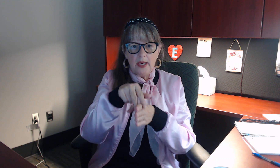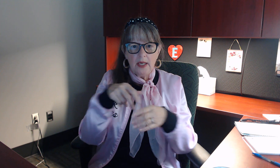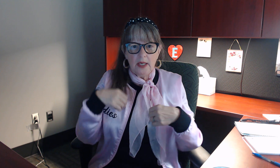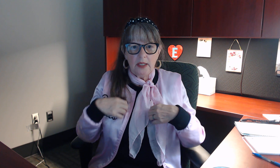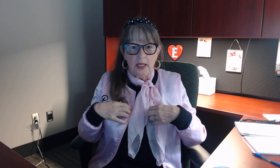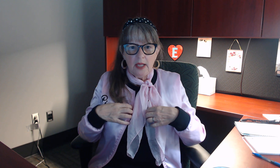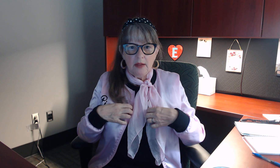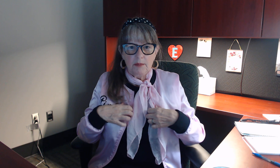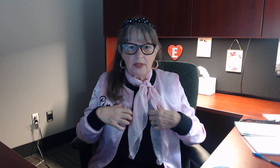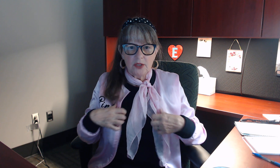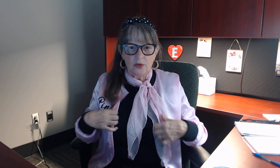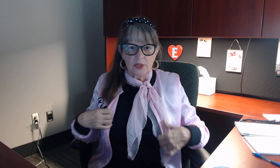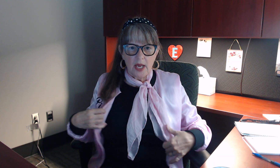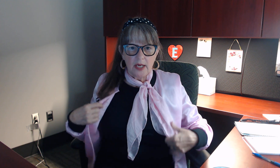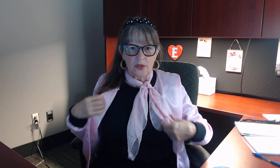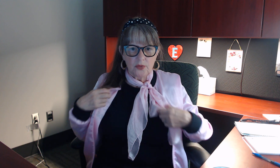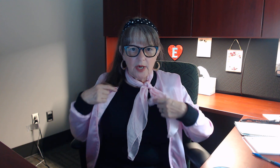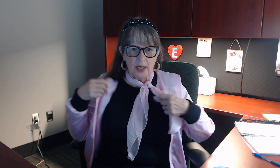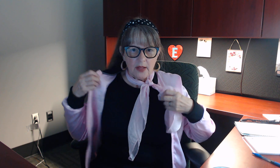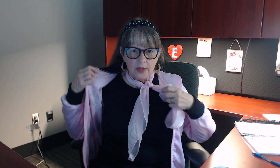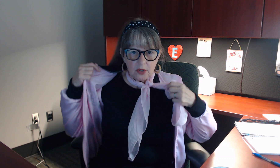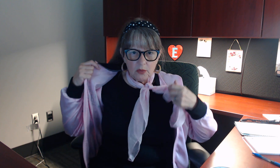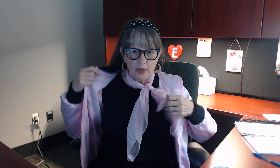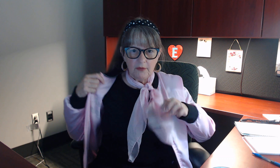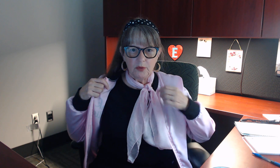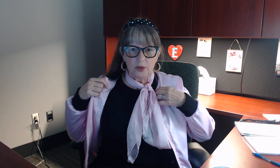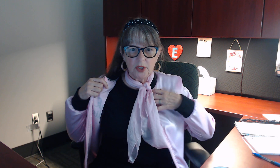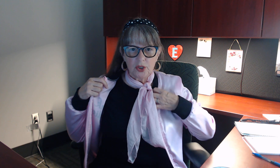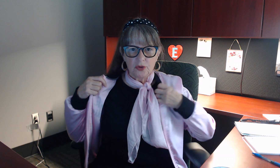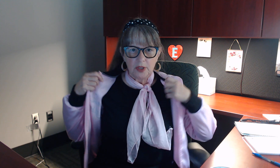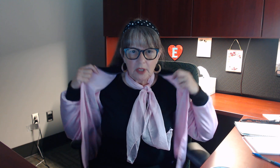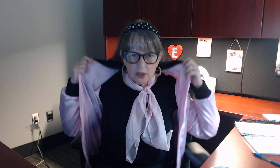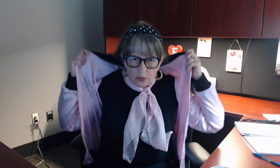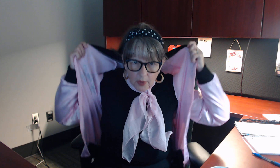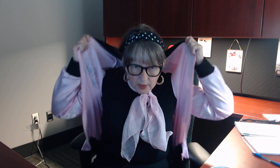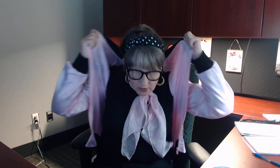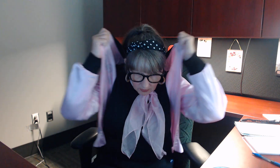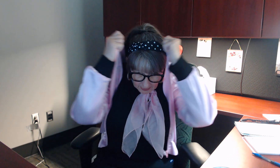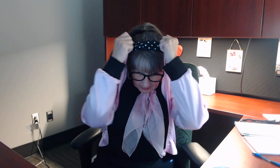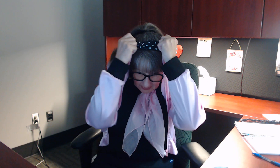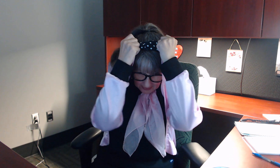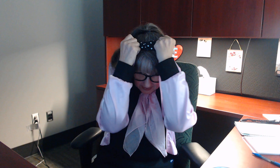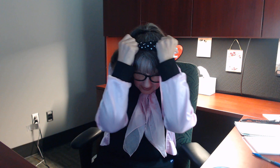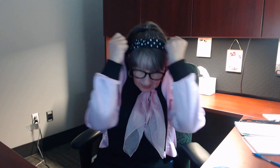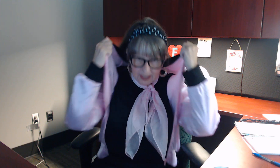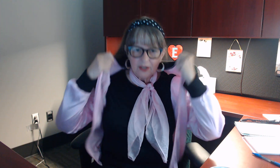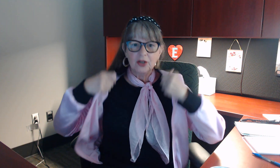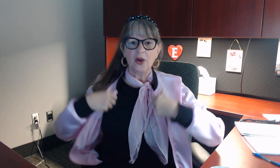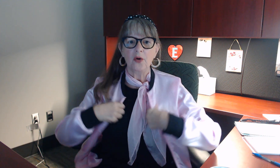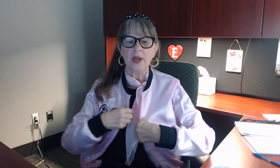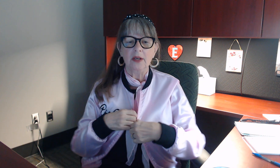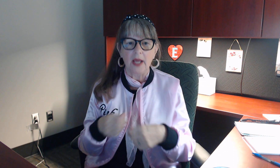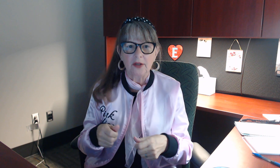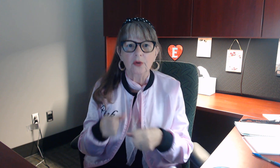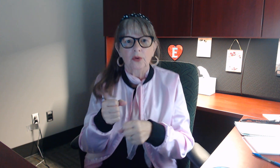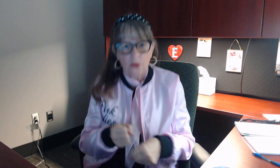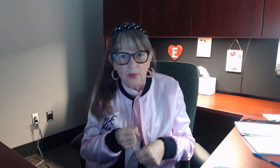it, but that's our signs, right? And then you would, if you were gesturing it, you'd want to do like this, you know, and like you're riding